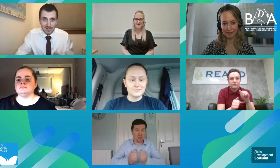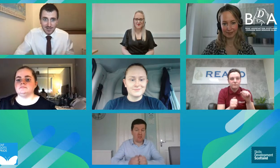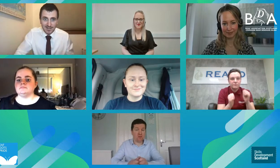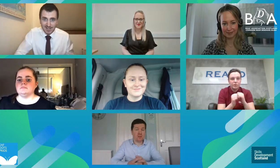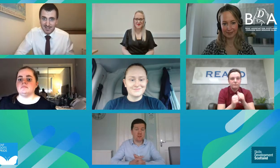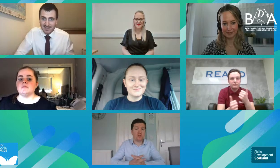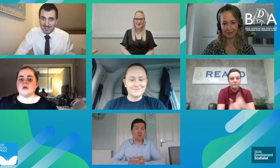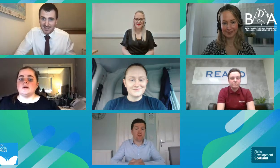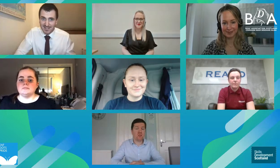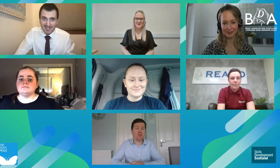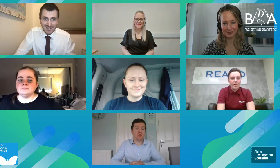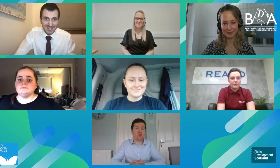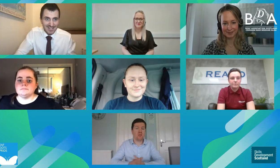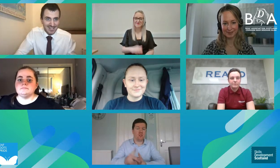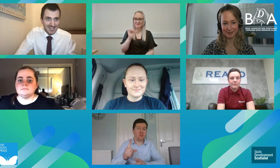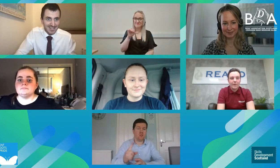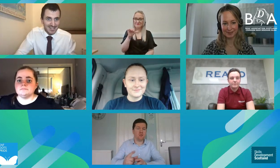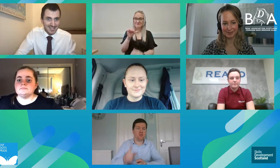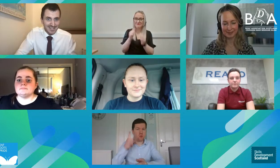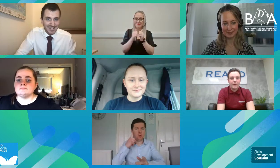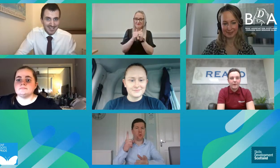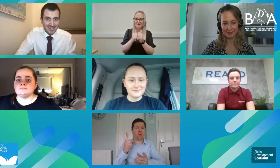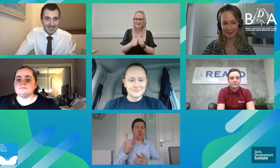Does that sound okay? Yeah?